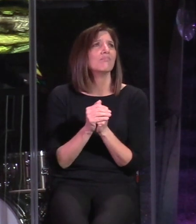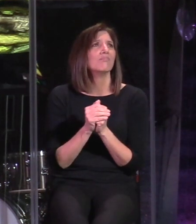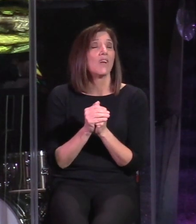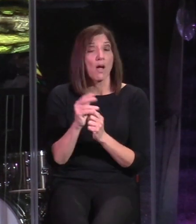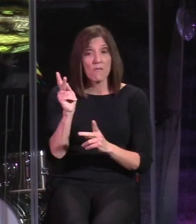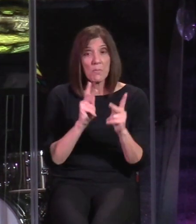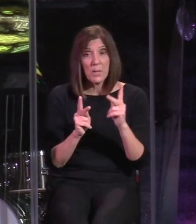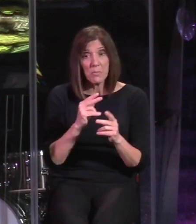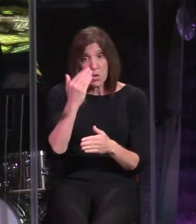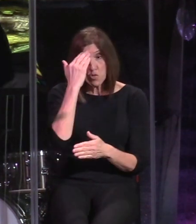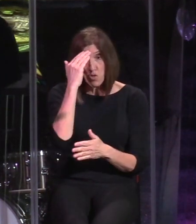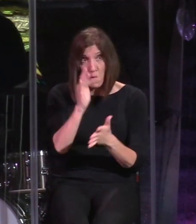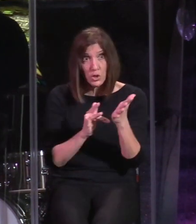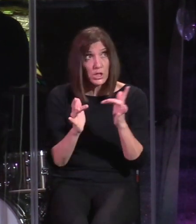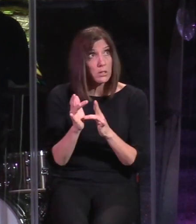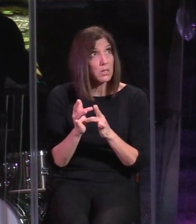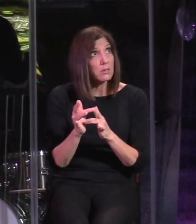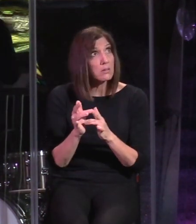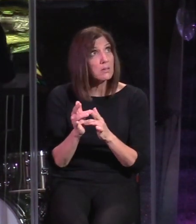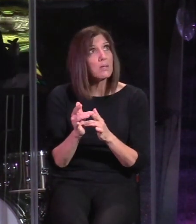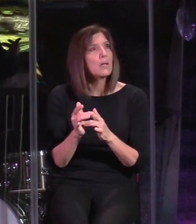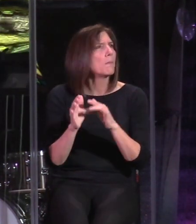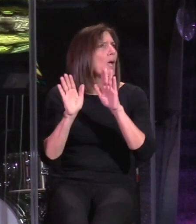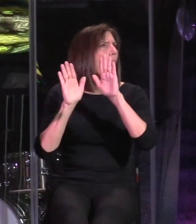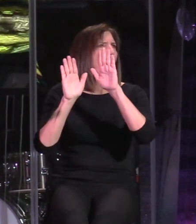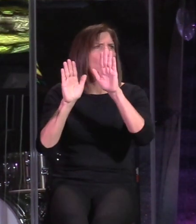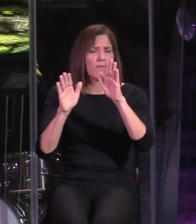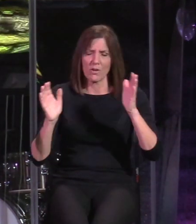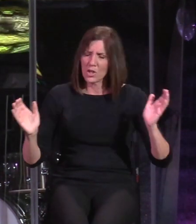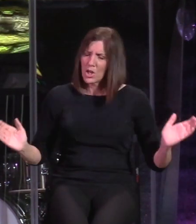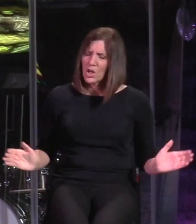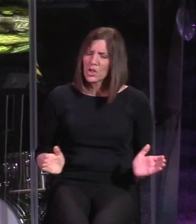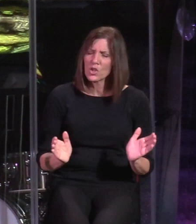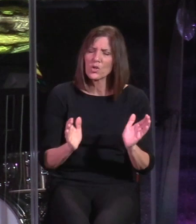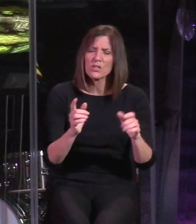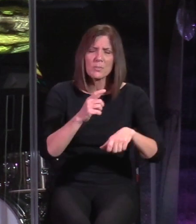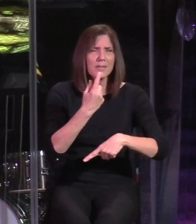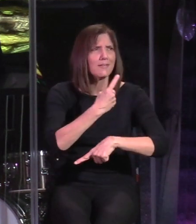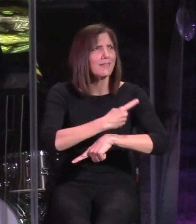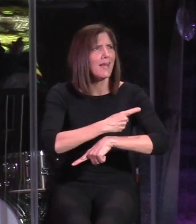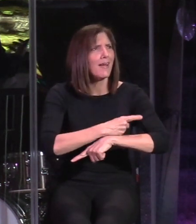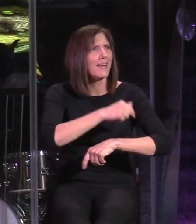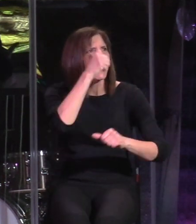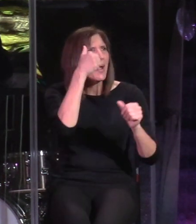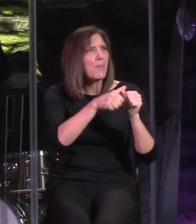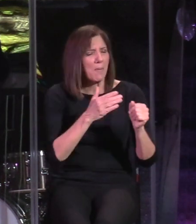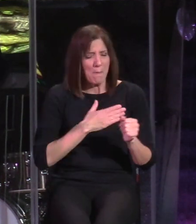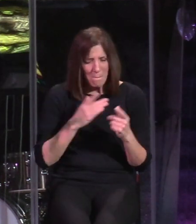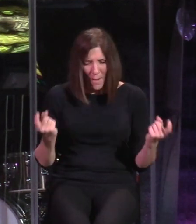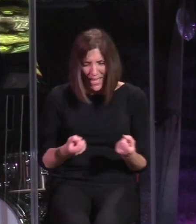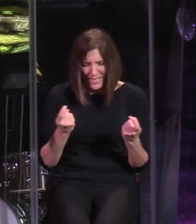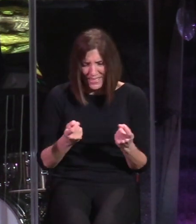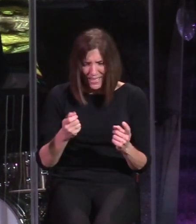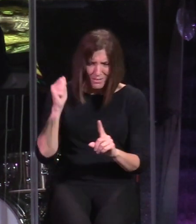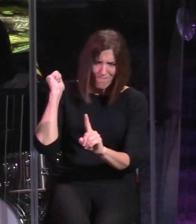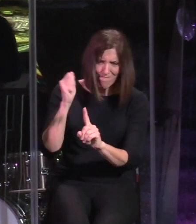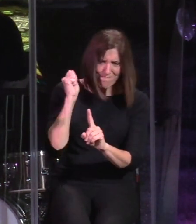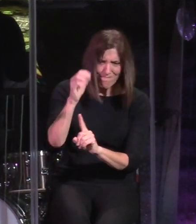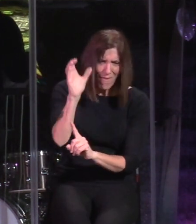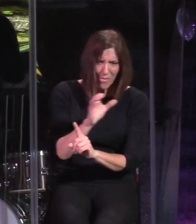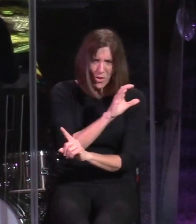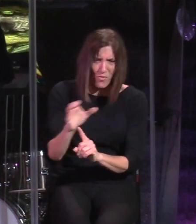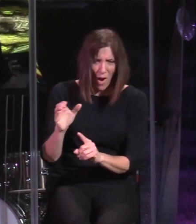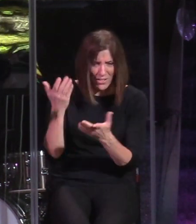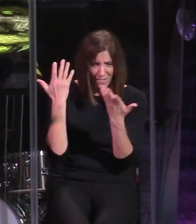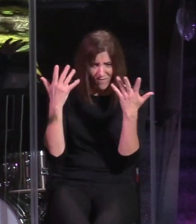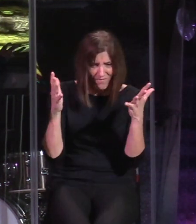those who claim to know Jesus, that this would be a great encouragement to them, that they would remember, my sins have been nailed to the cross. They have